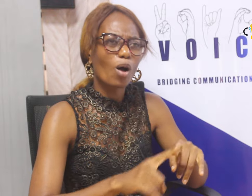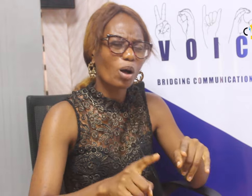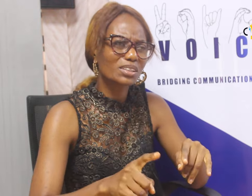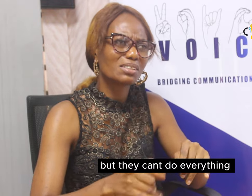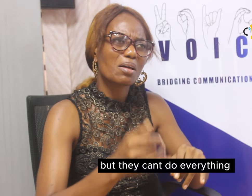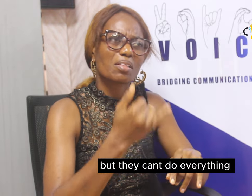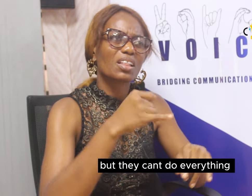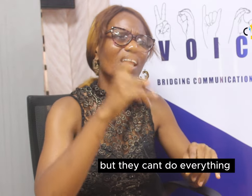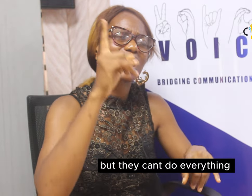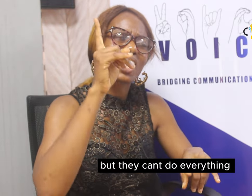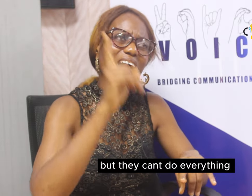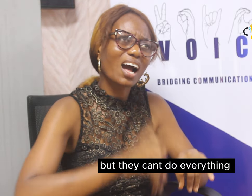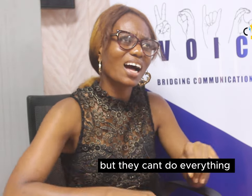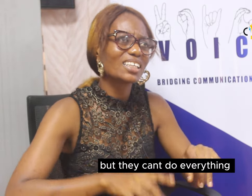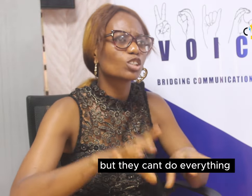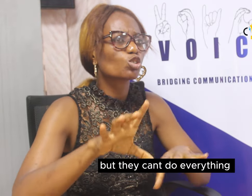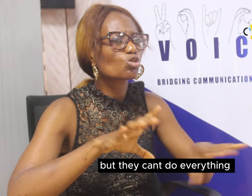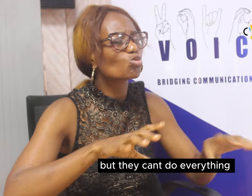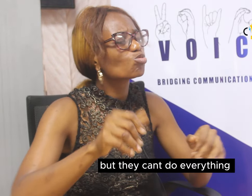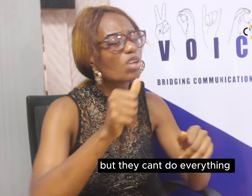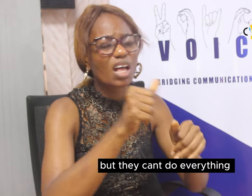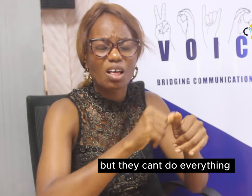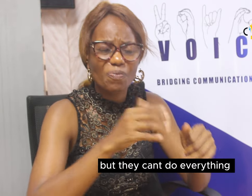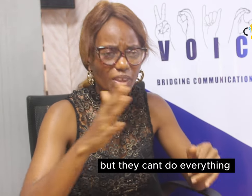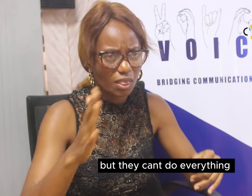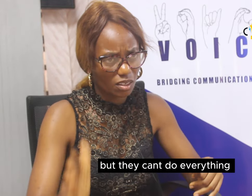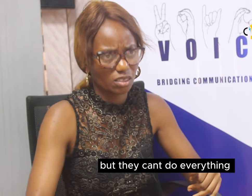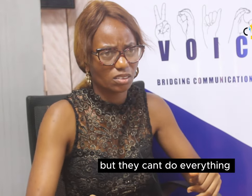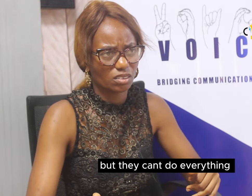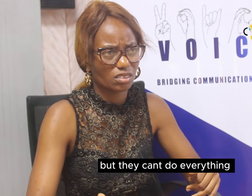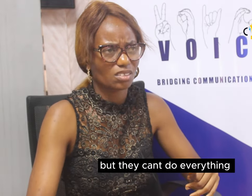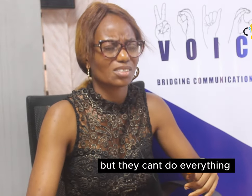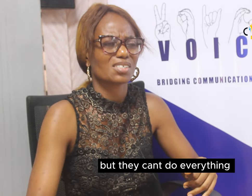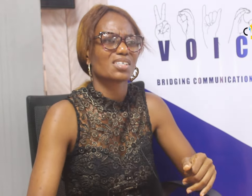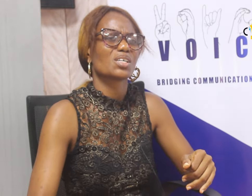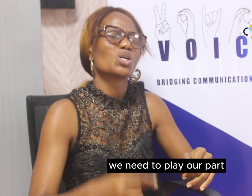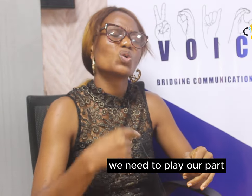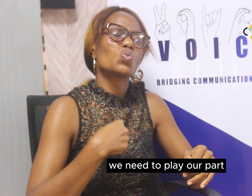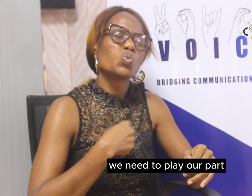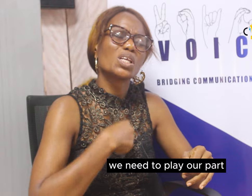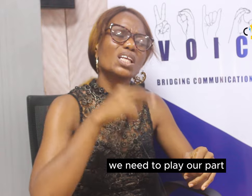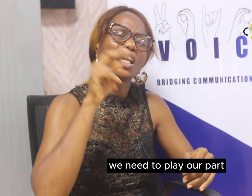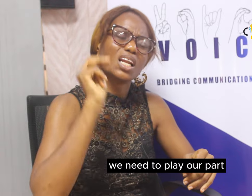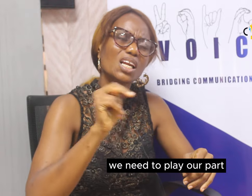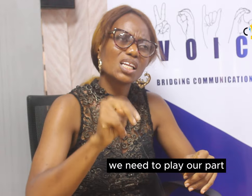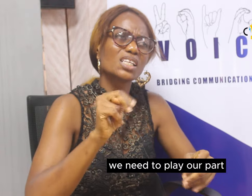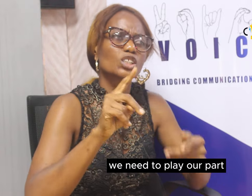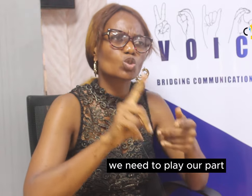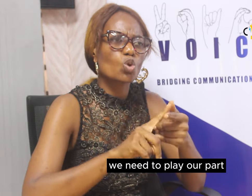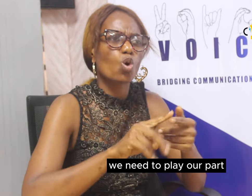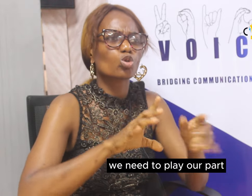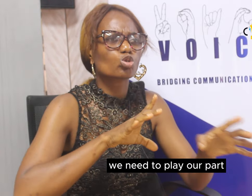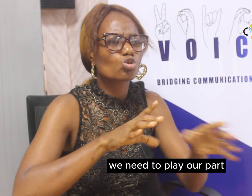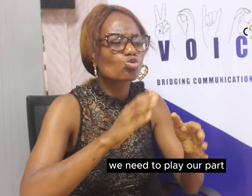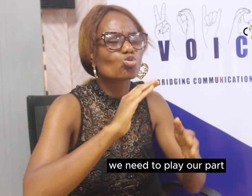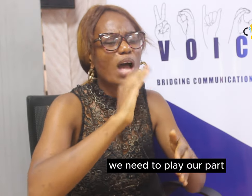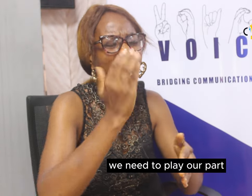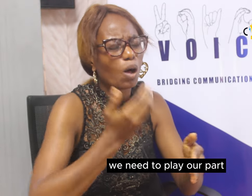But they can't see everything. We need to see